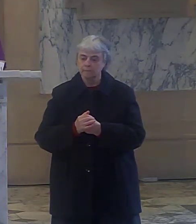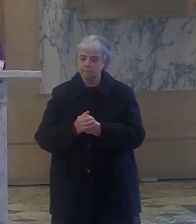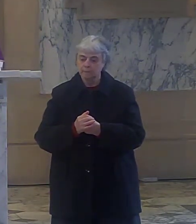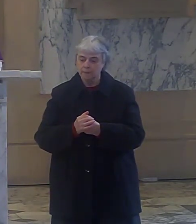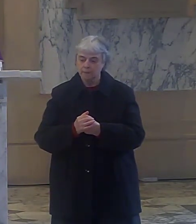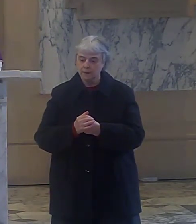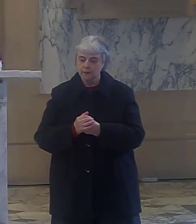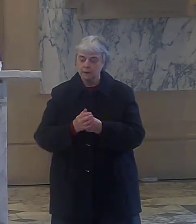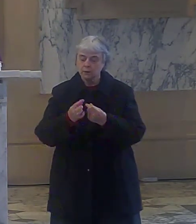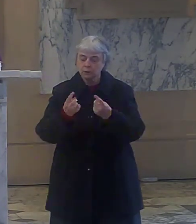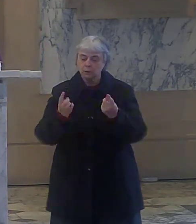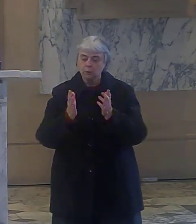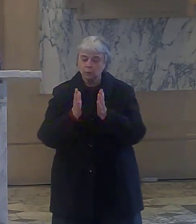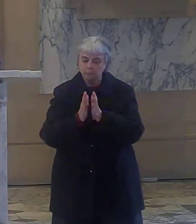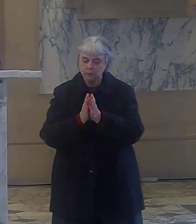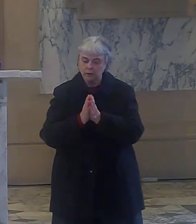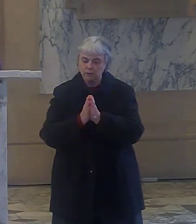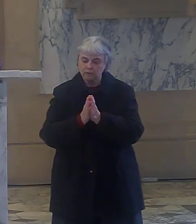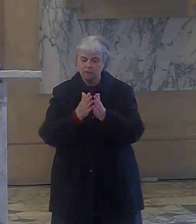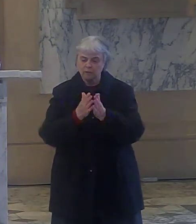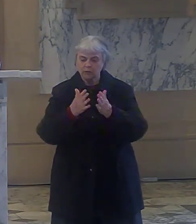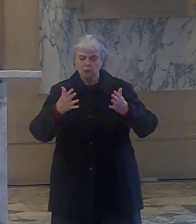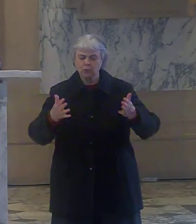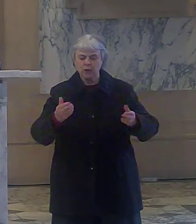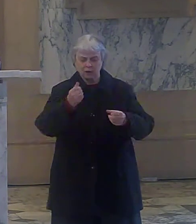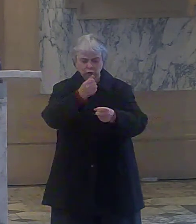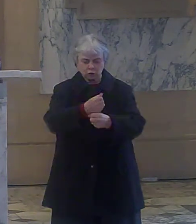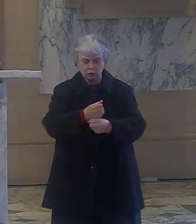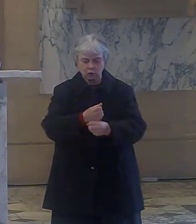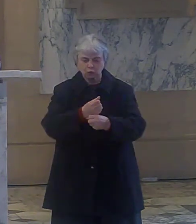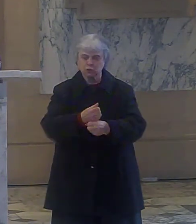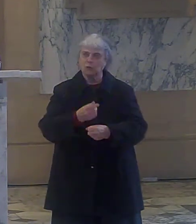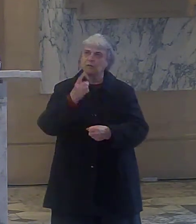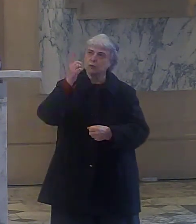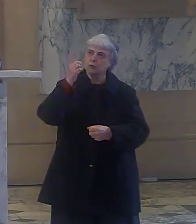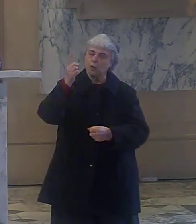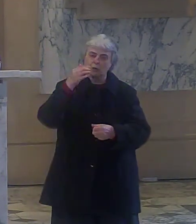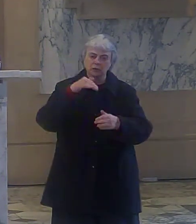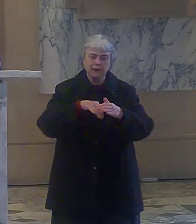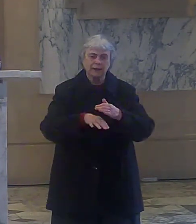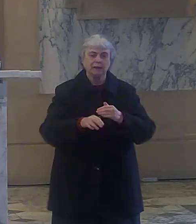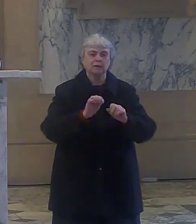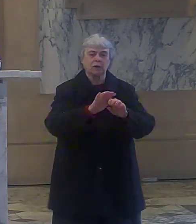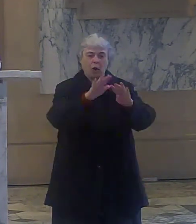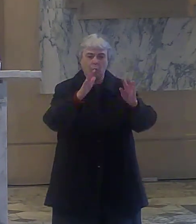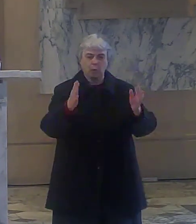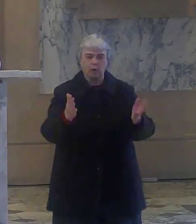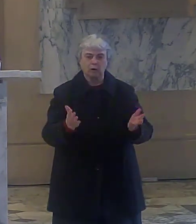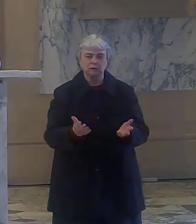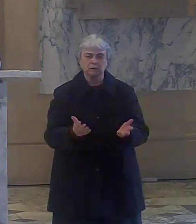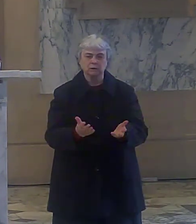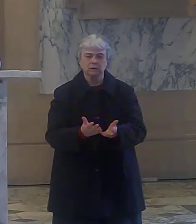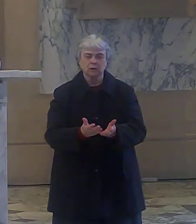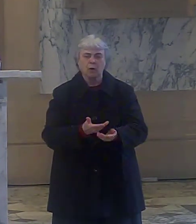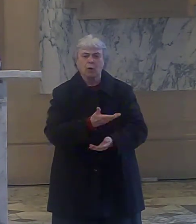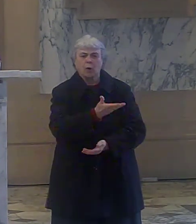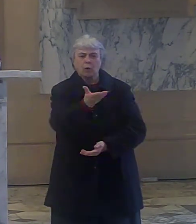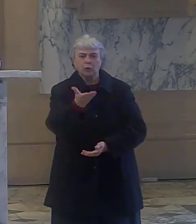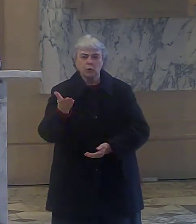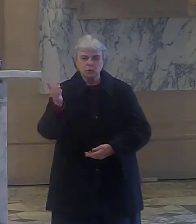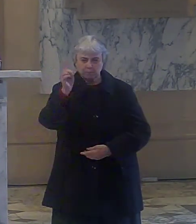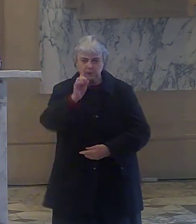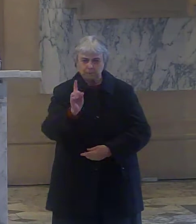we pray for the great church of god in our world that all those people